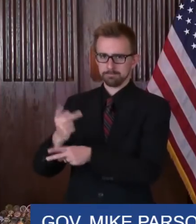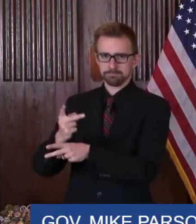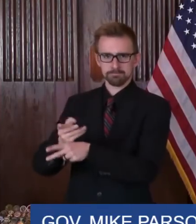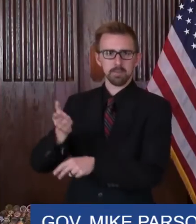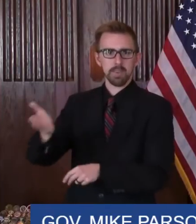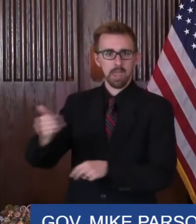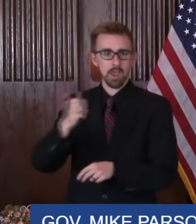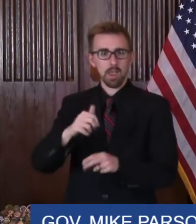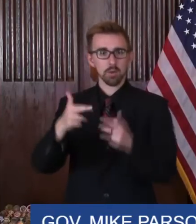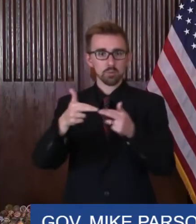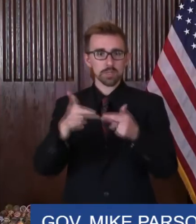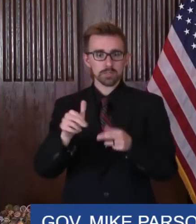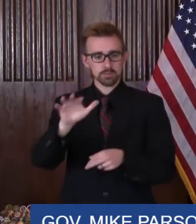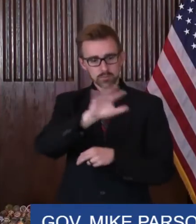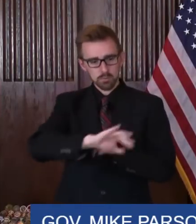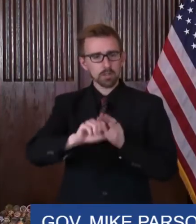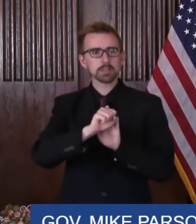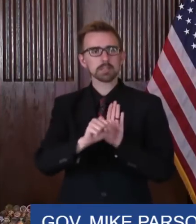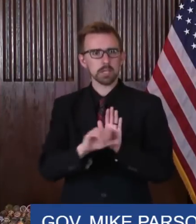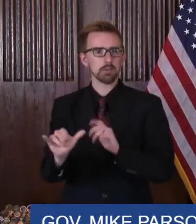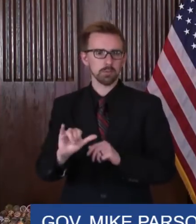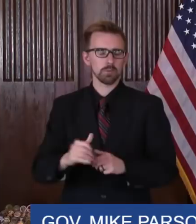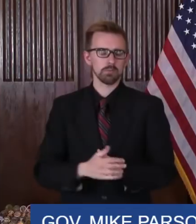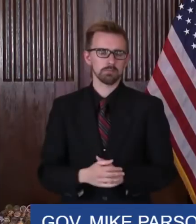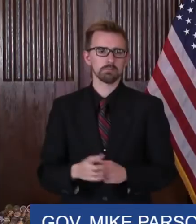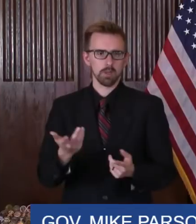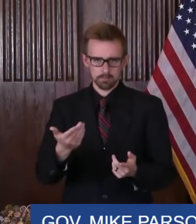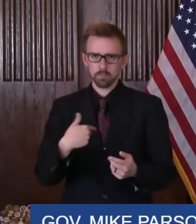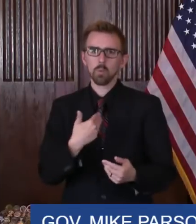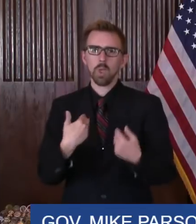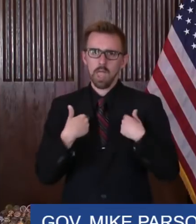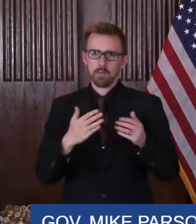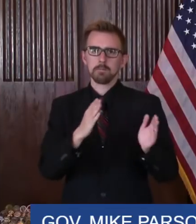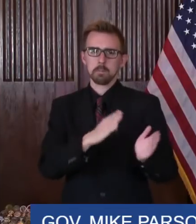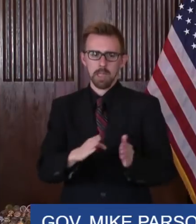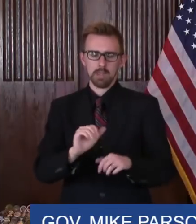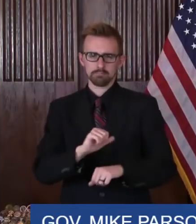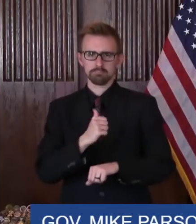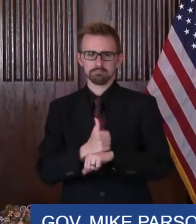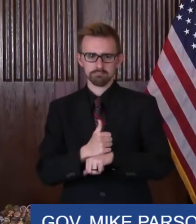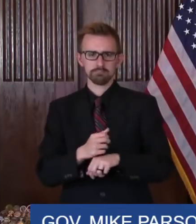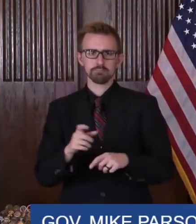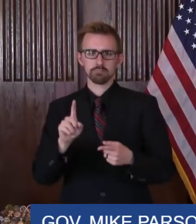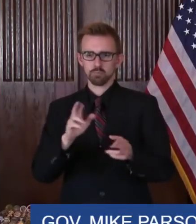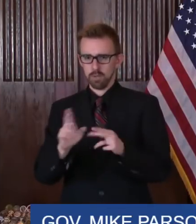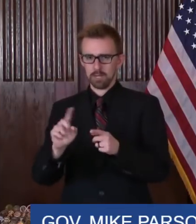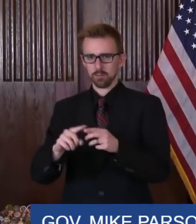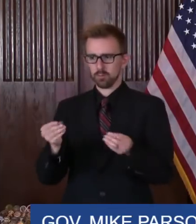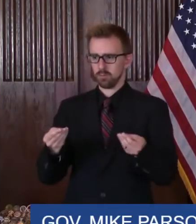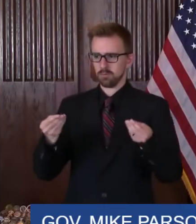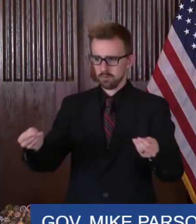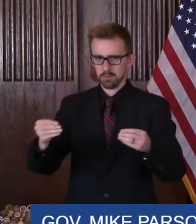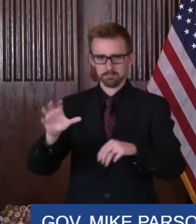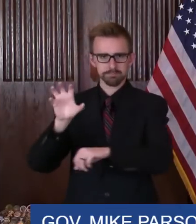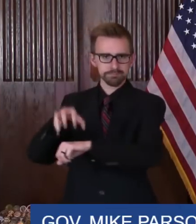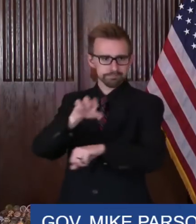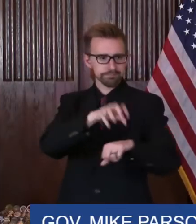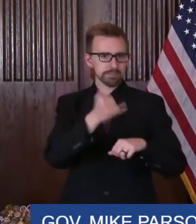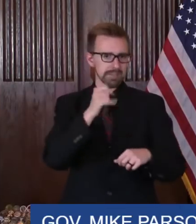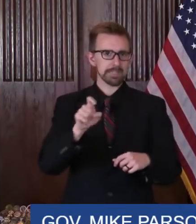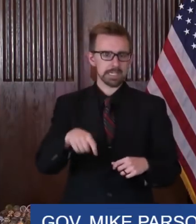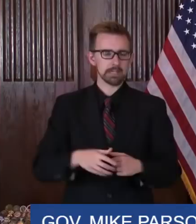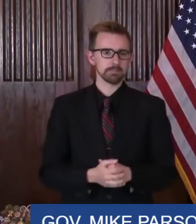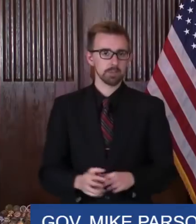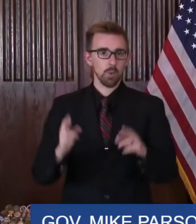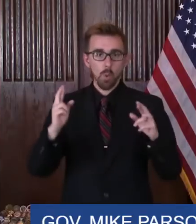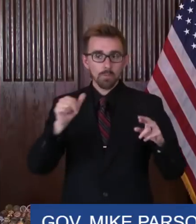the other regions across the state. But yeah, we got a plan in place to bring in some facilities there when that need be. So let's just hope we